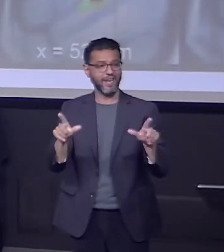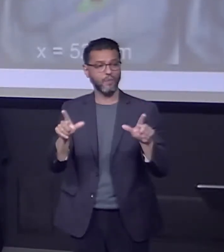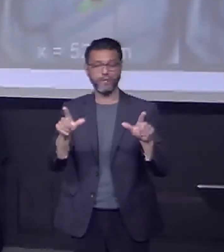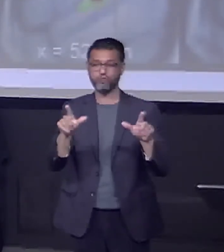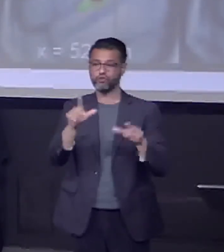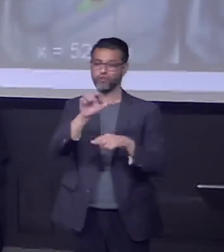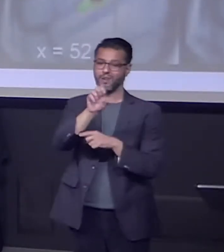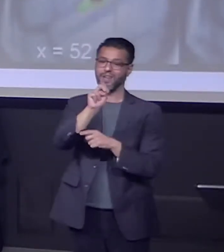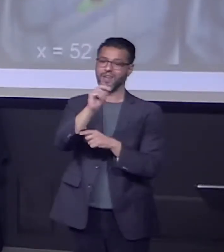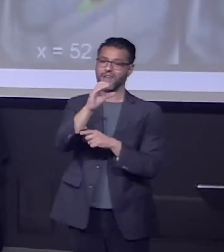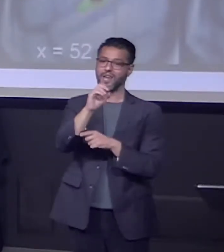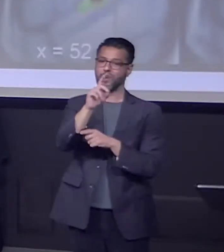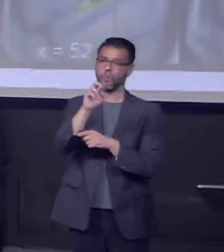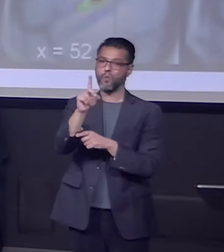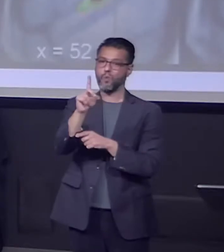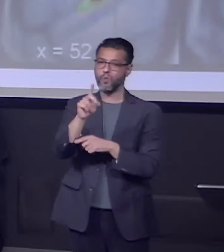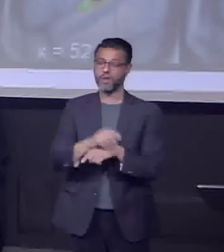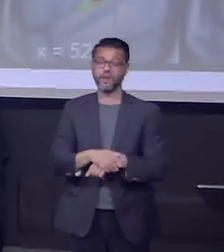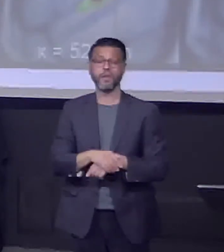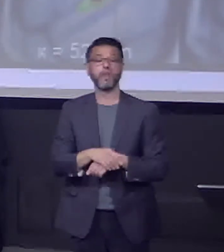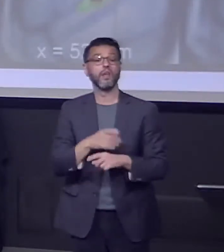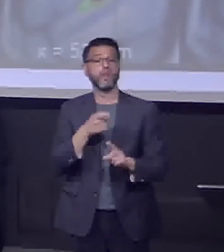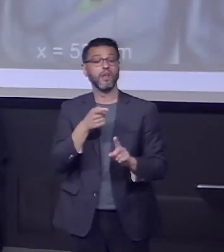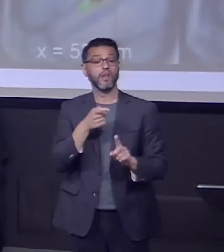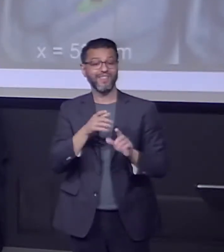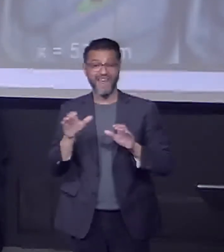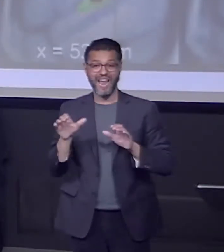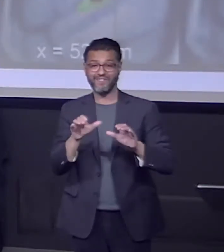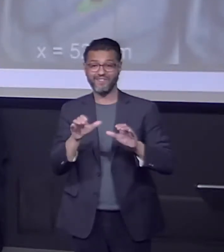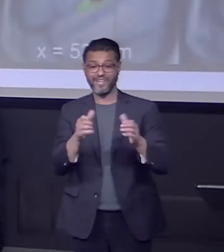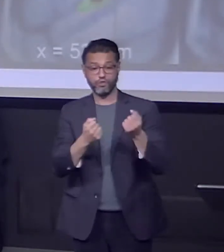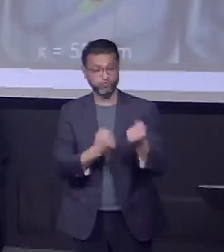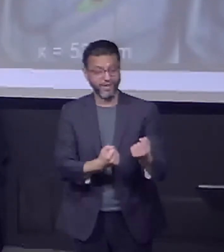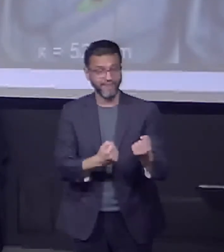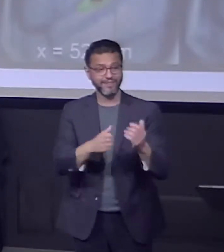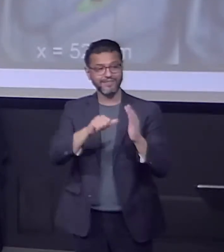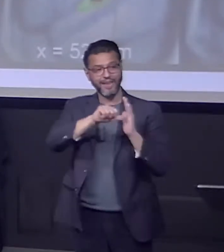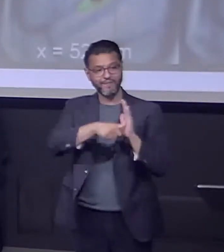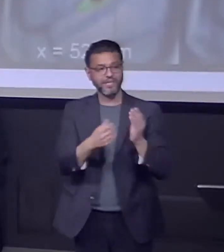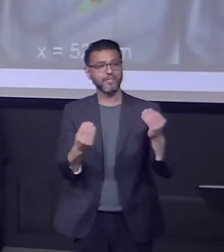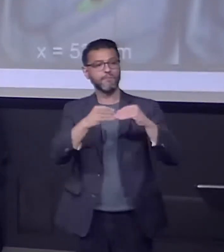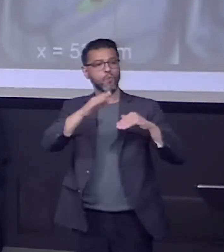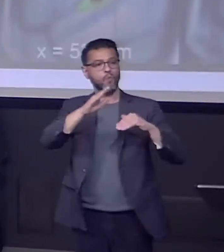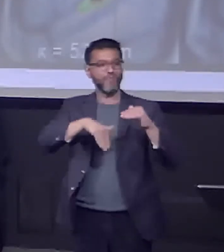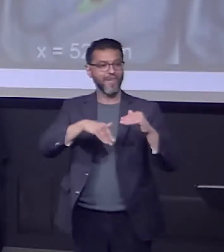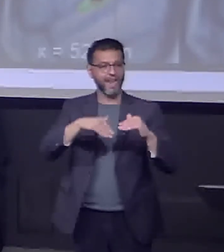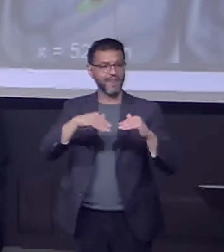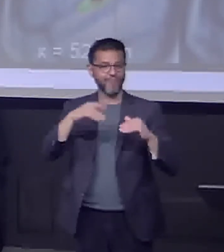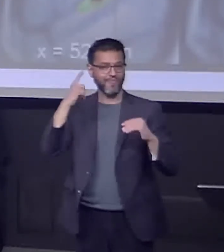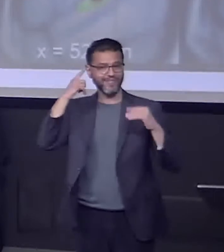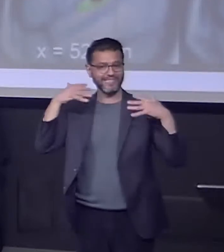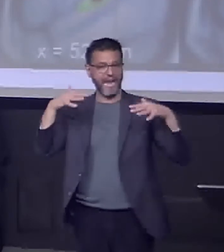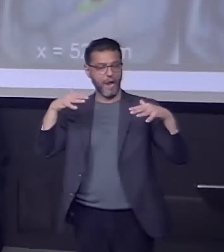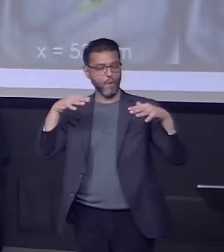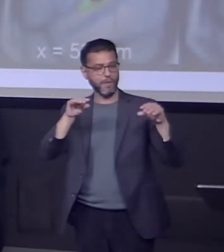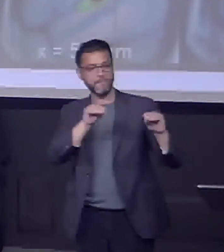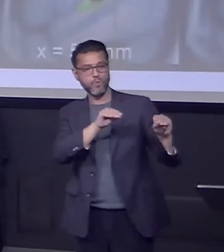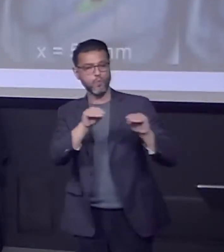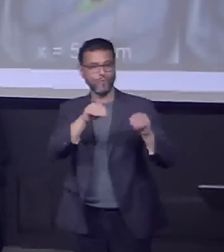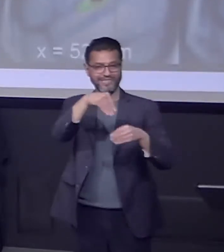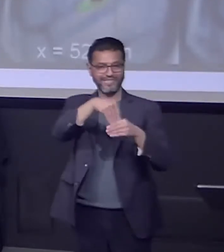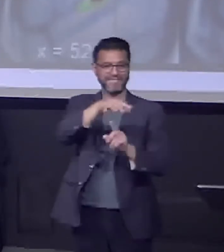encoded, the activity is strengthened, is emphasized even more when the sound is moving in space. So this is where I